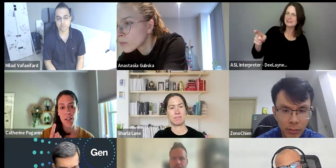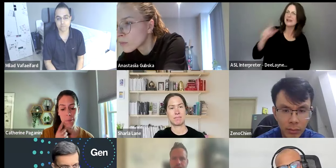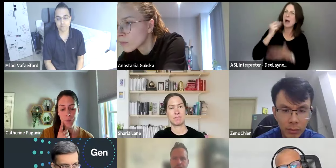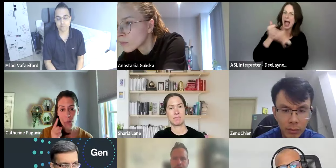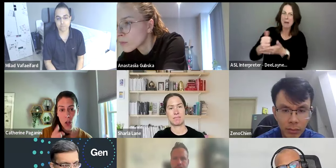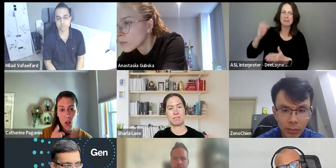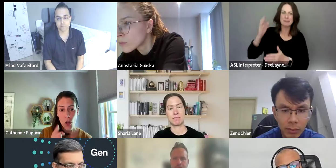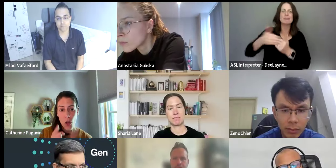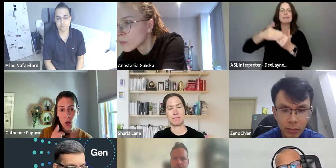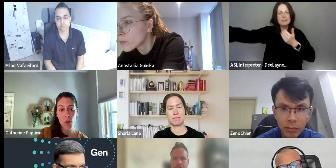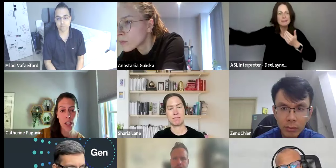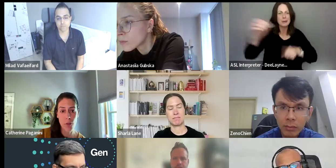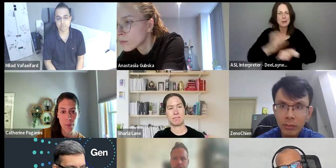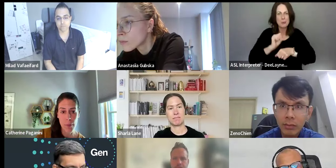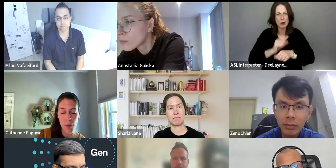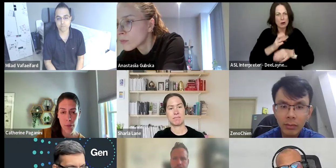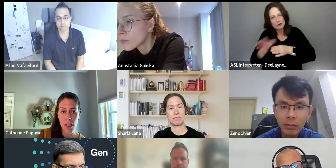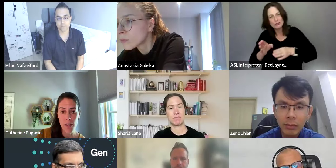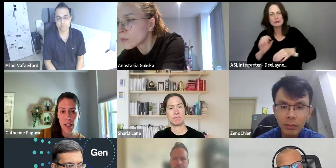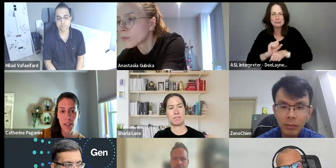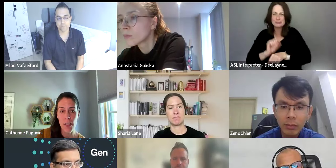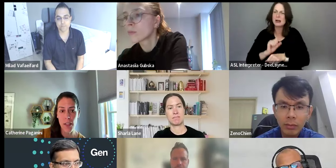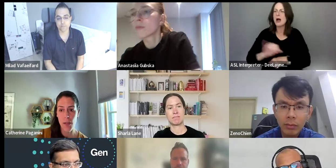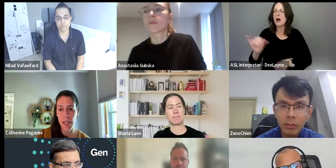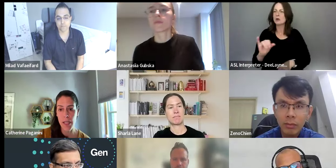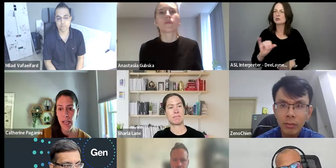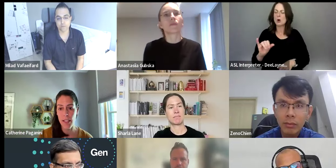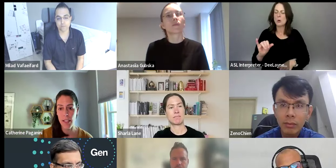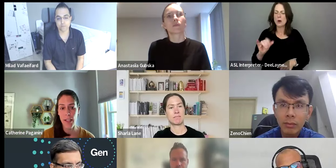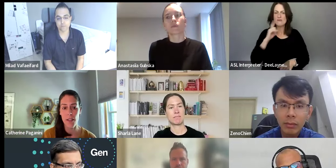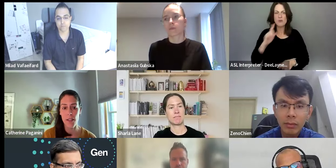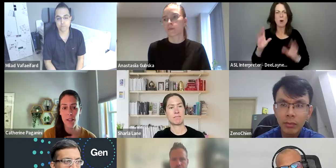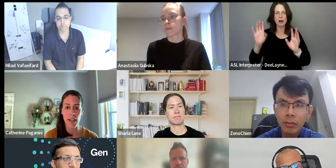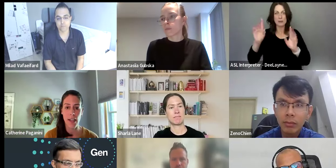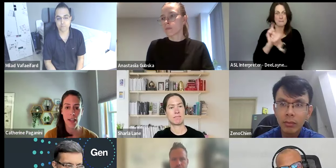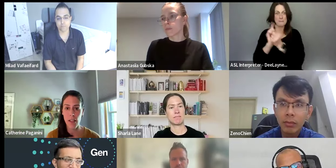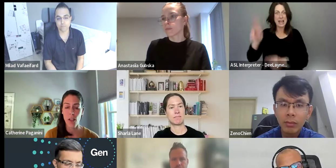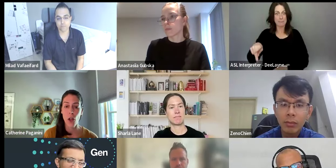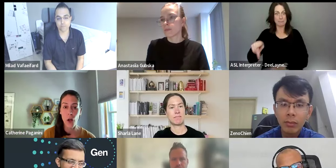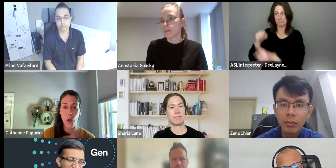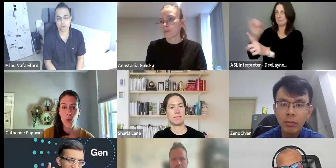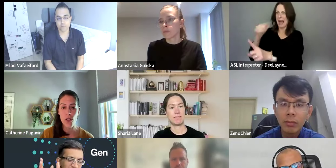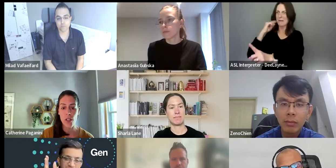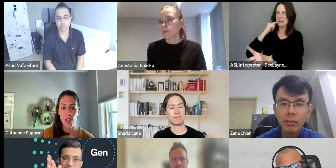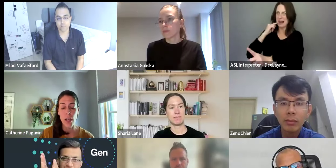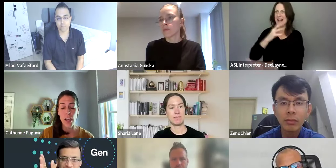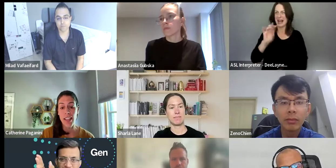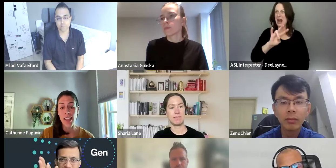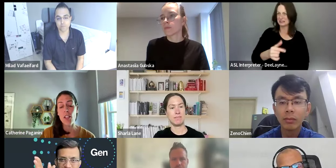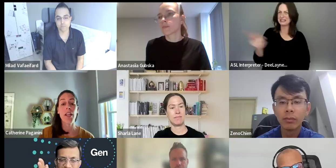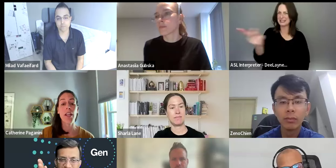you. And also for your, for the meetups that Milan and